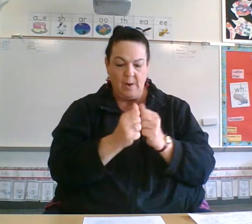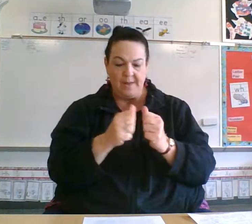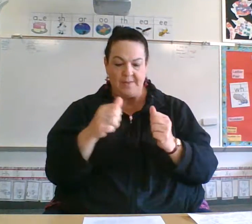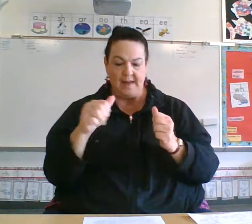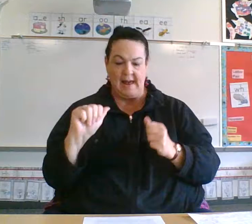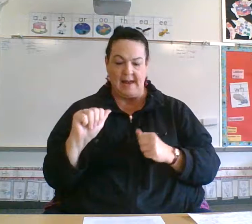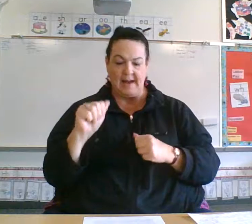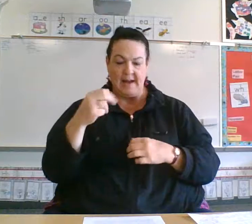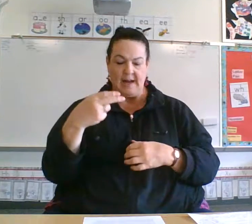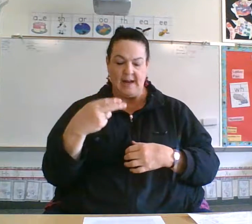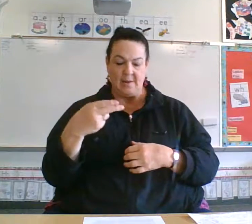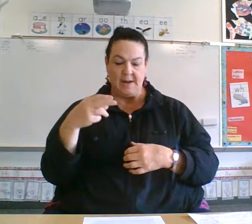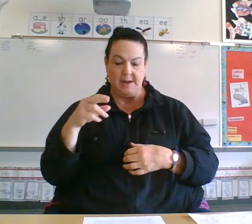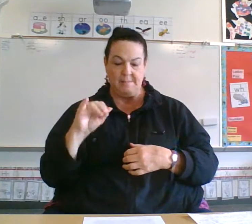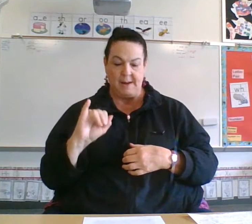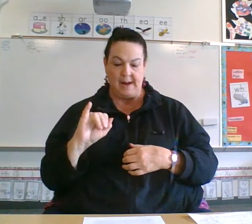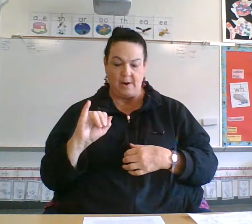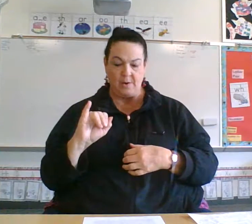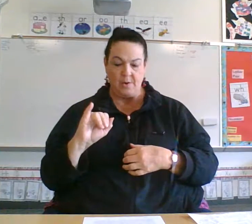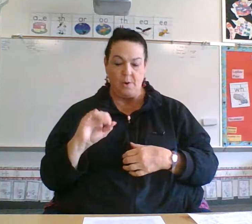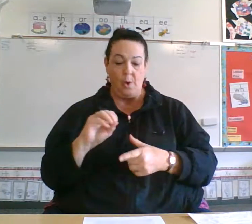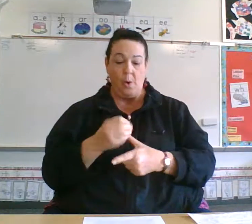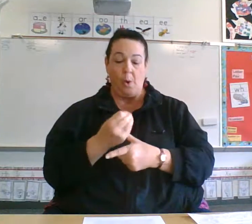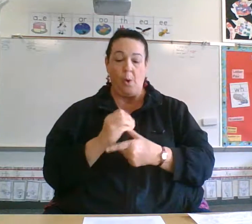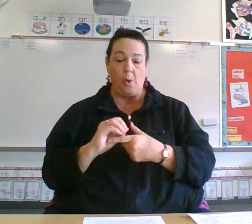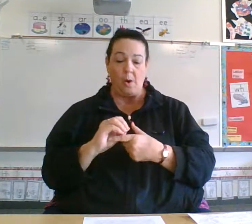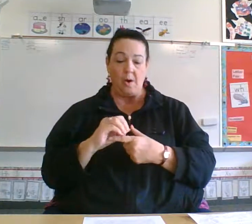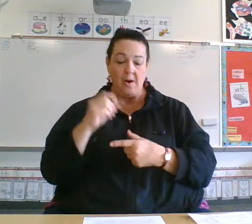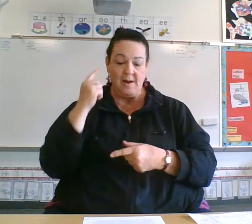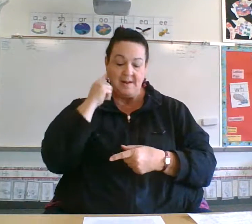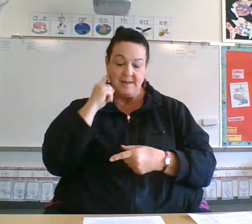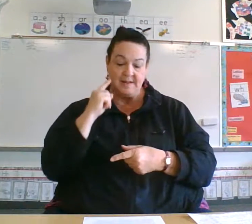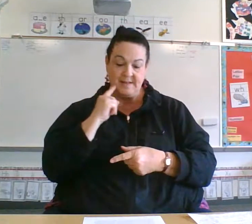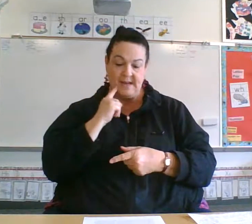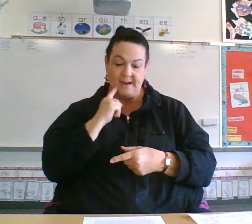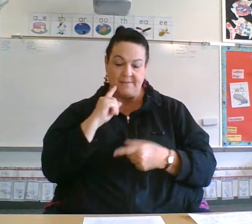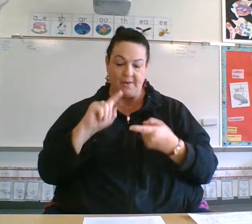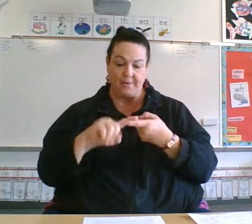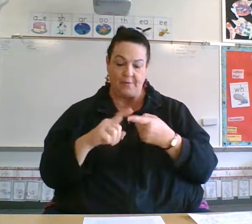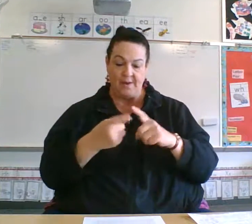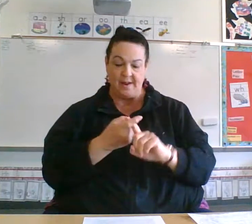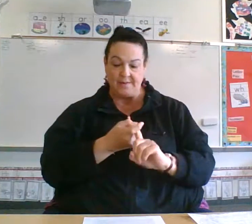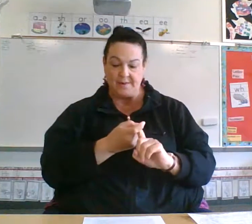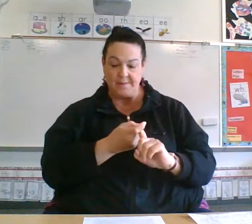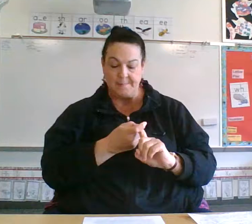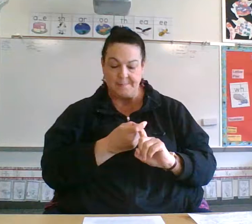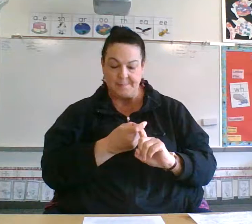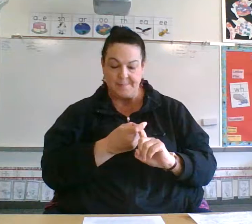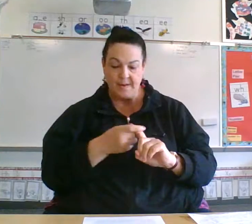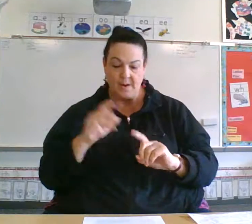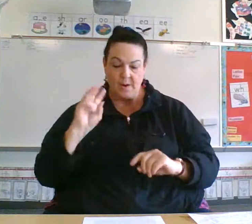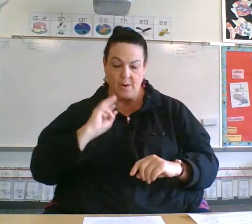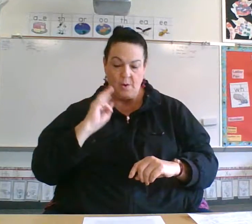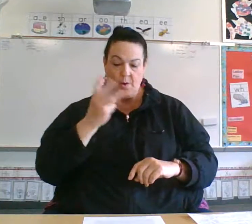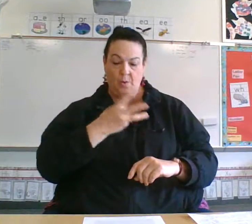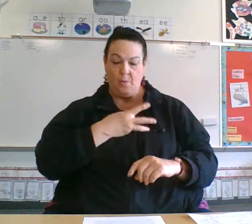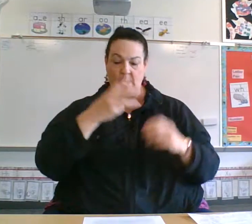with a hearing impaired or deaf friend. We